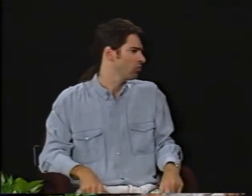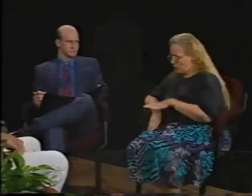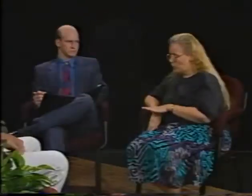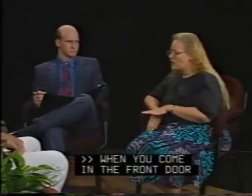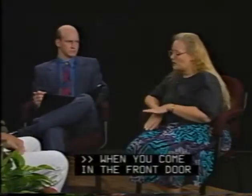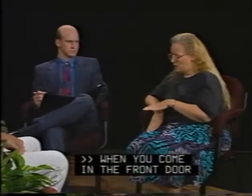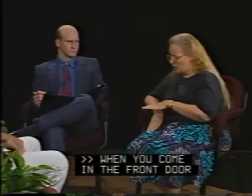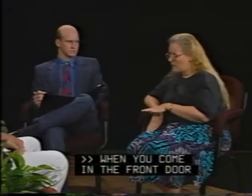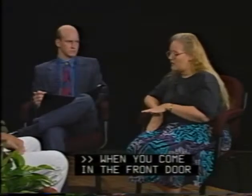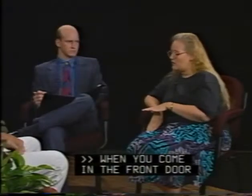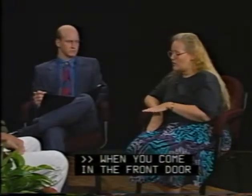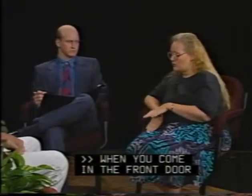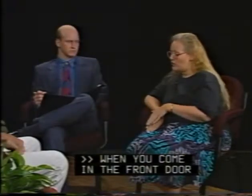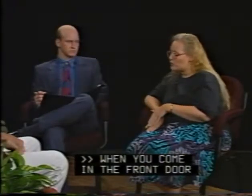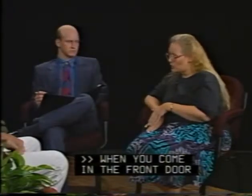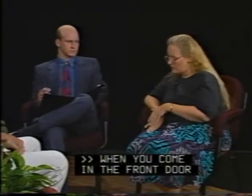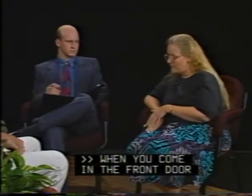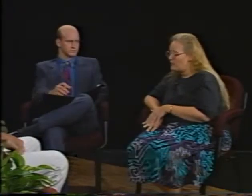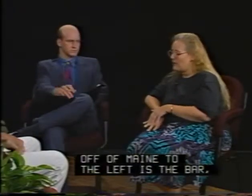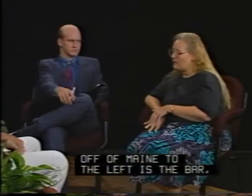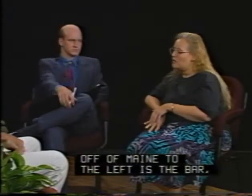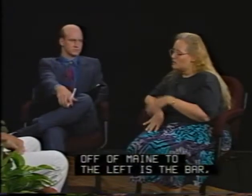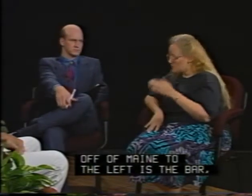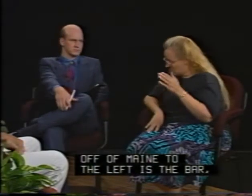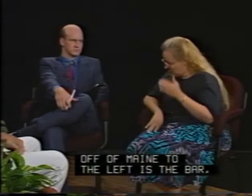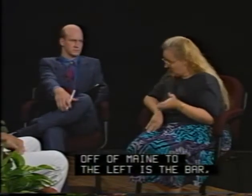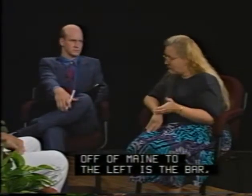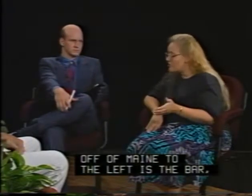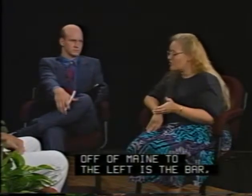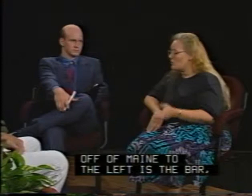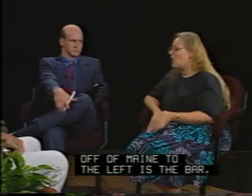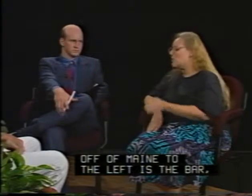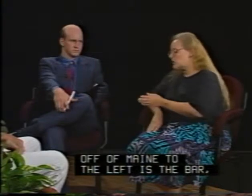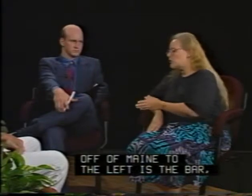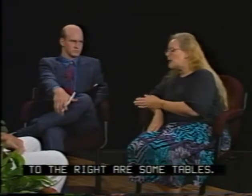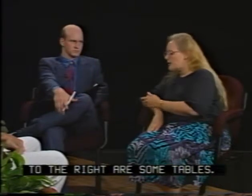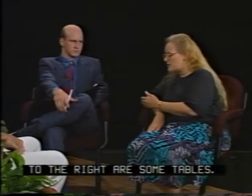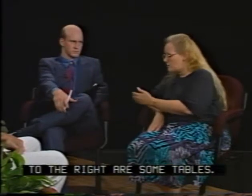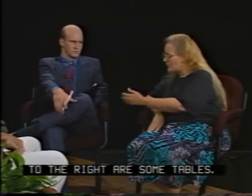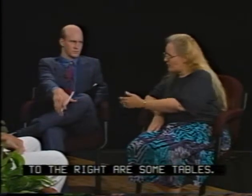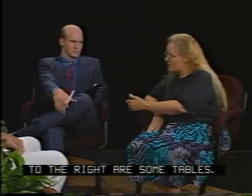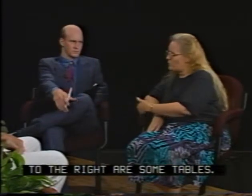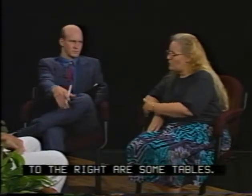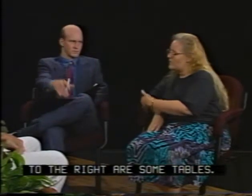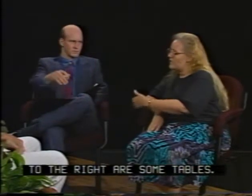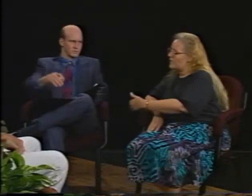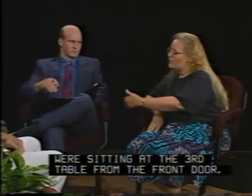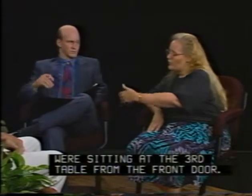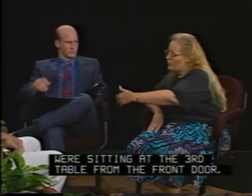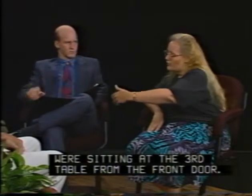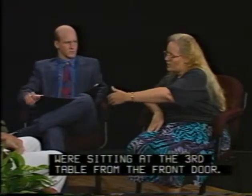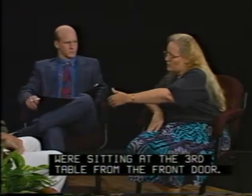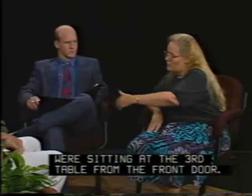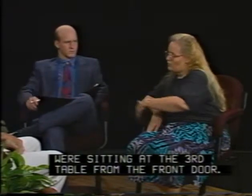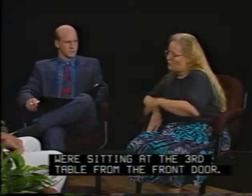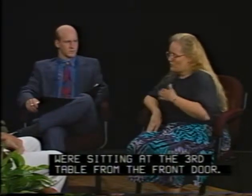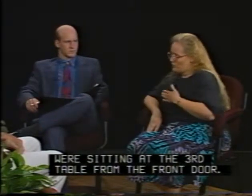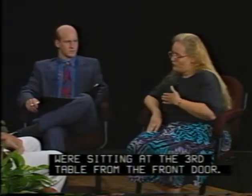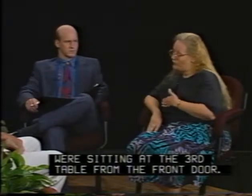When you come in the front door off of Main, to the left is the bar, to the right are some tables, and we were sitting at the third table from the front